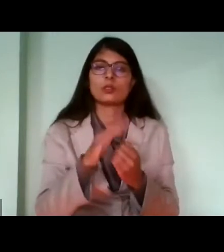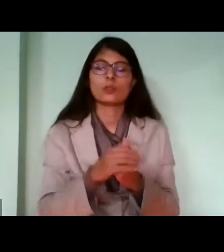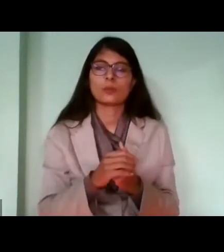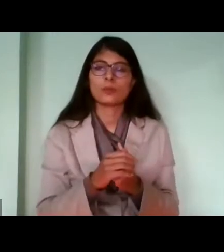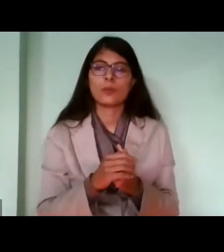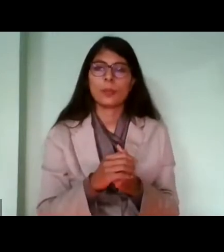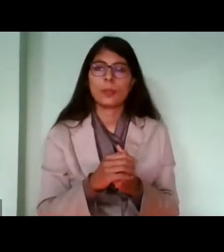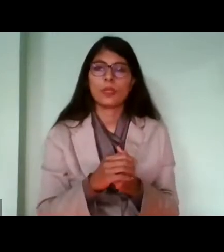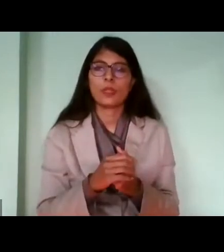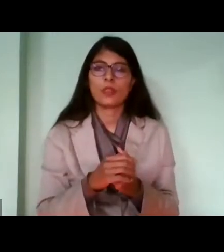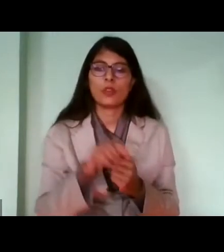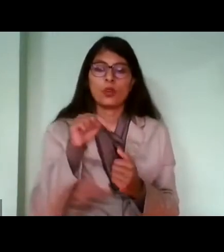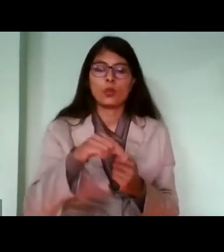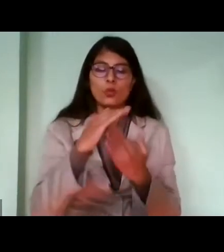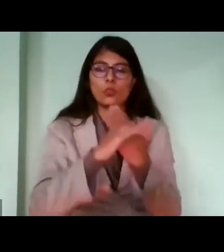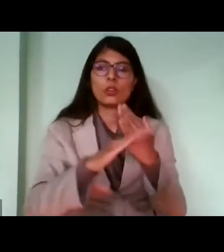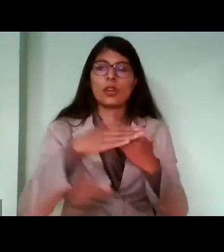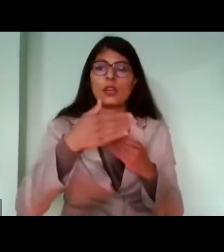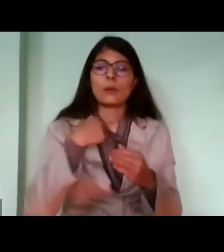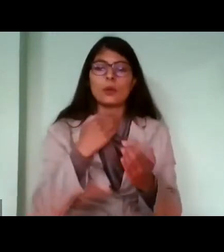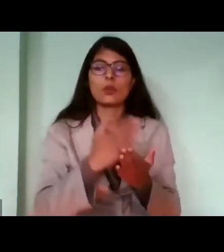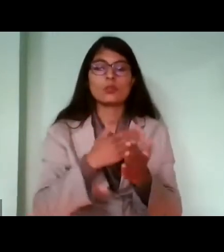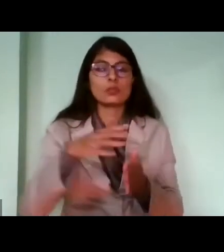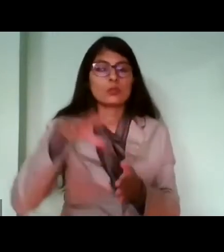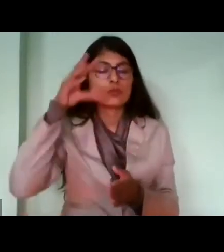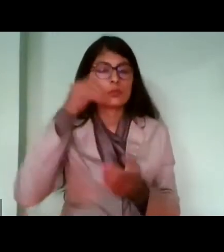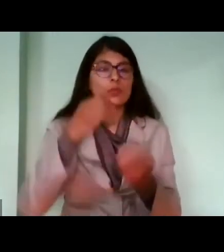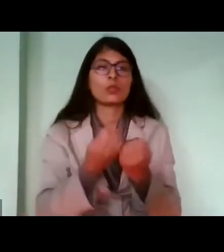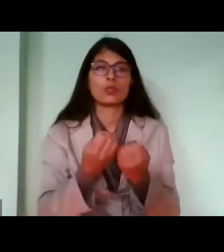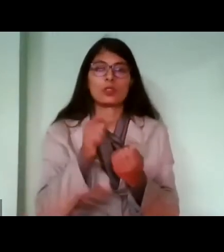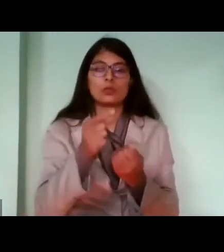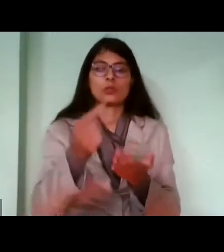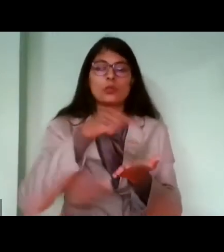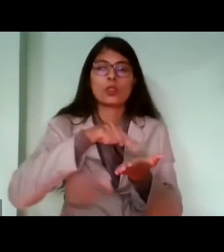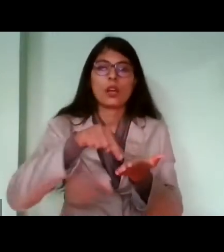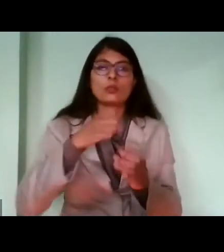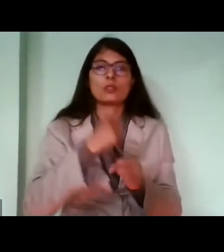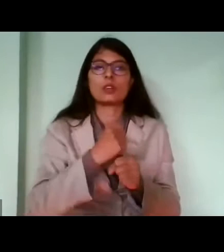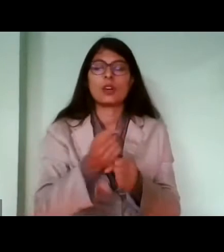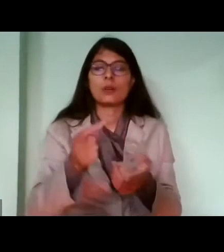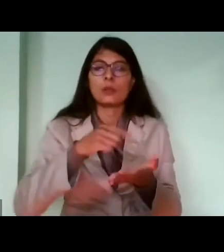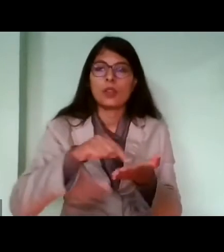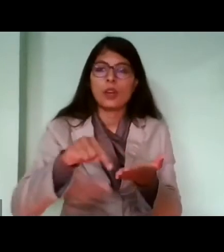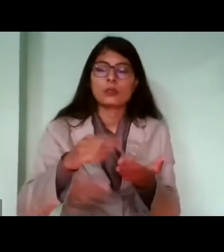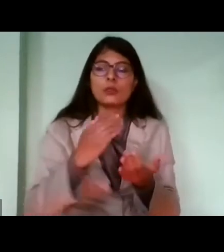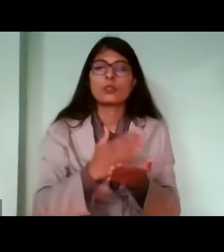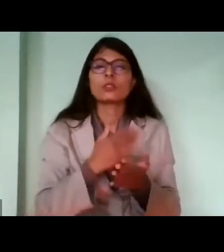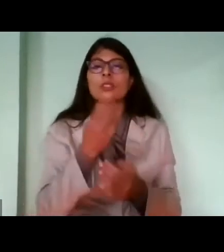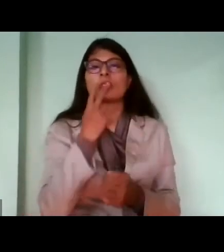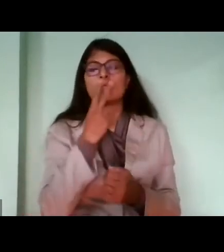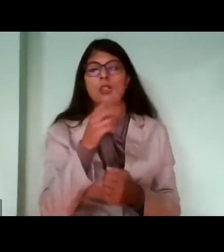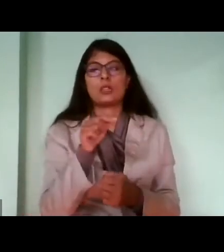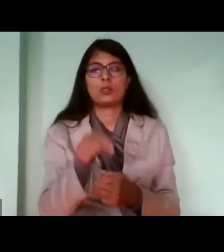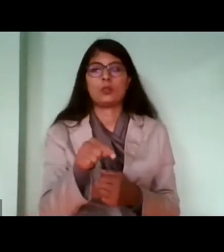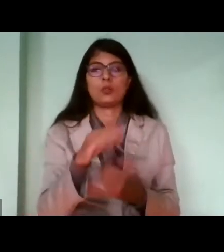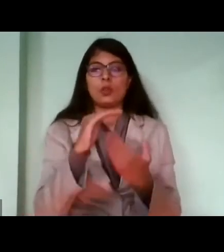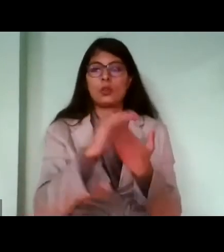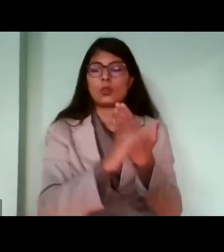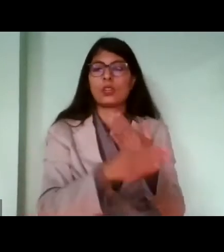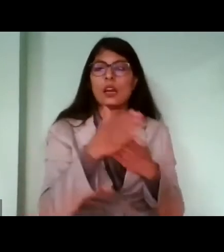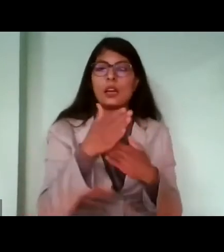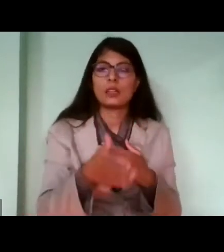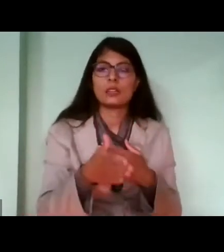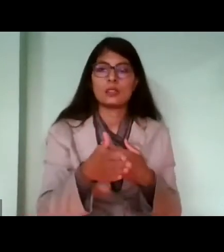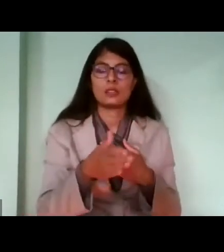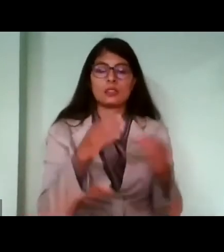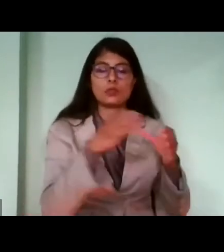how do we read this process, and is there implications of a process that discounts the group of people who are one of the